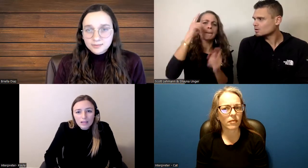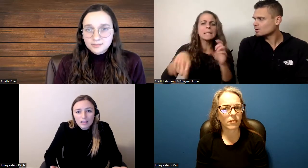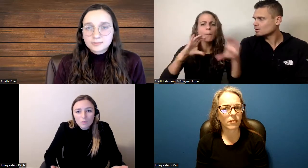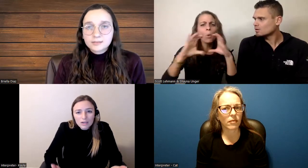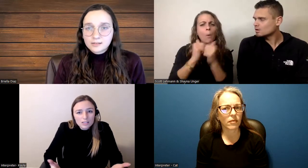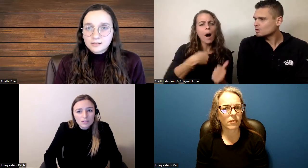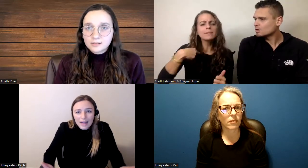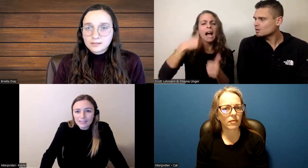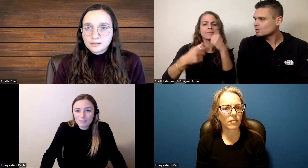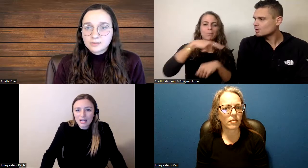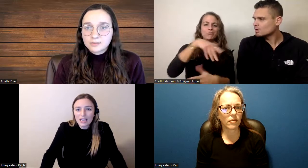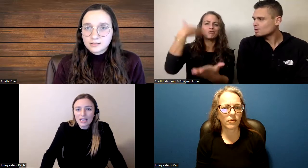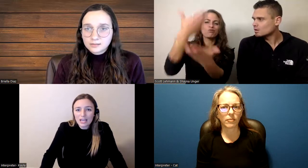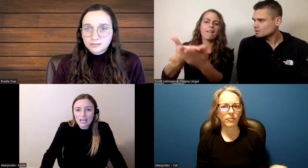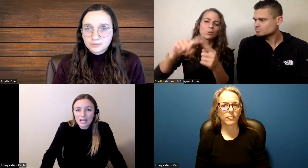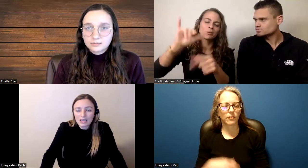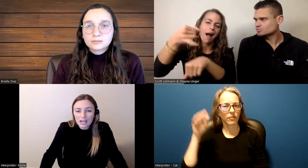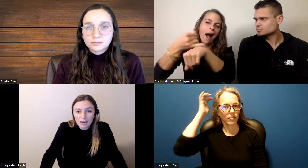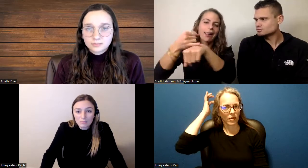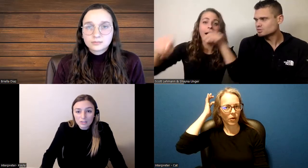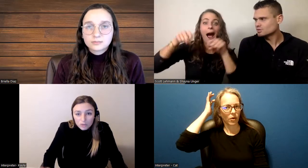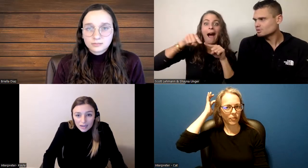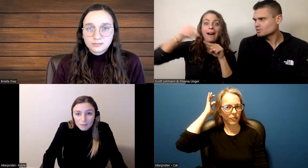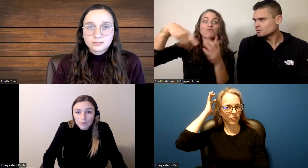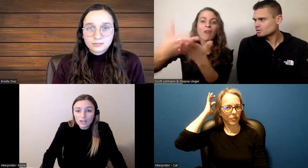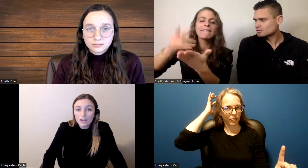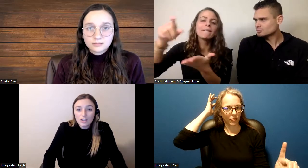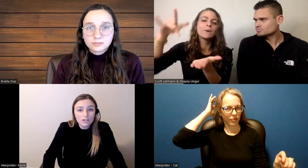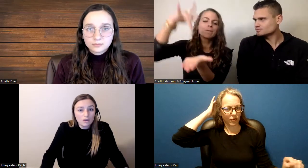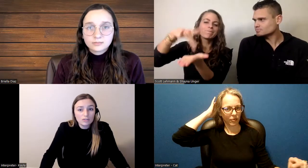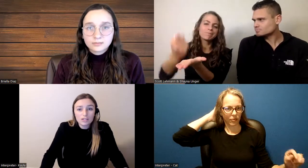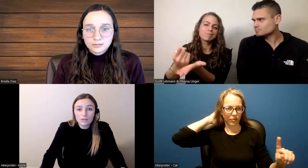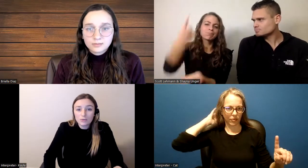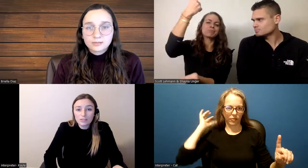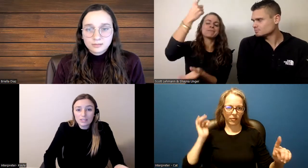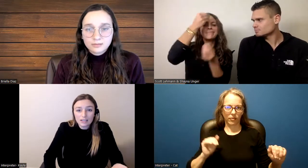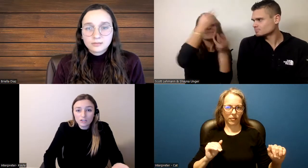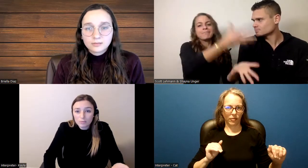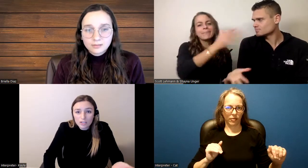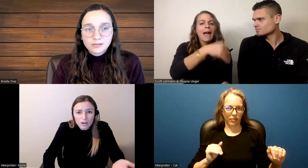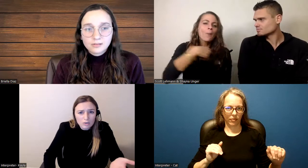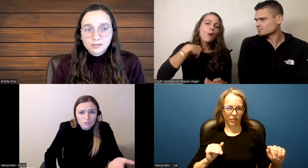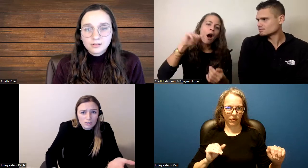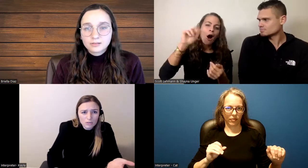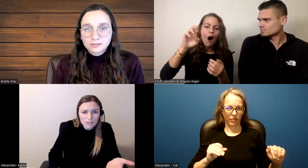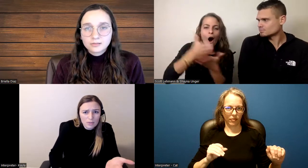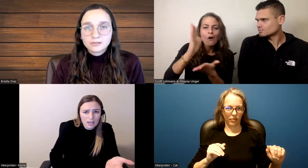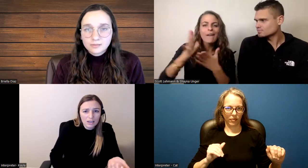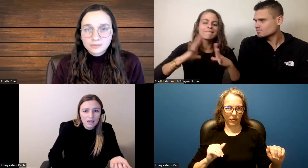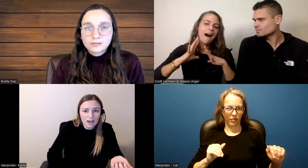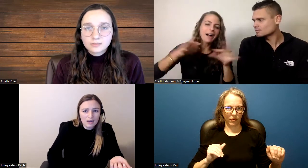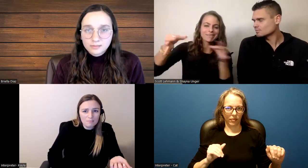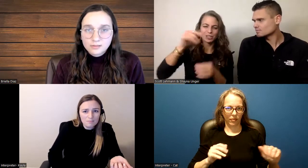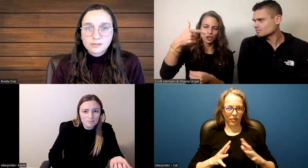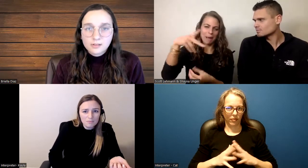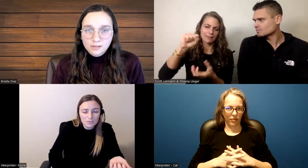we want to do a last minute trip, you know, to take a trip to go and do something,